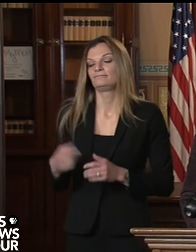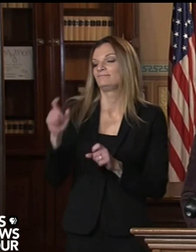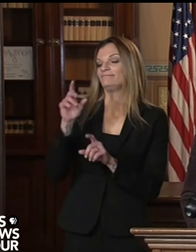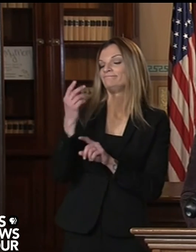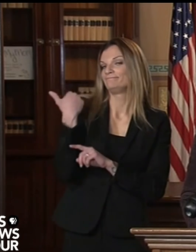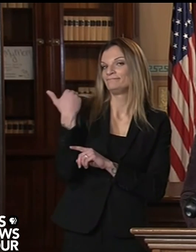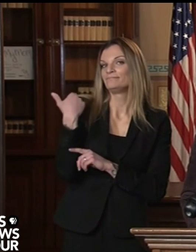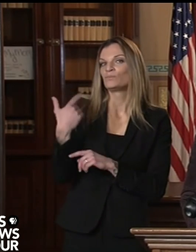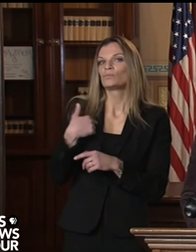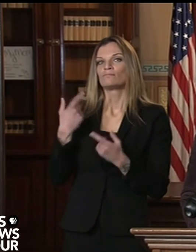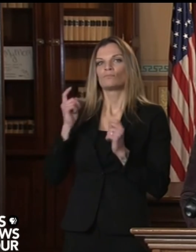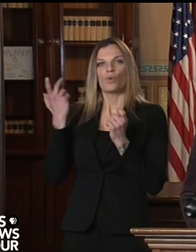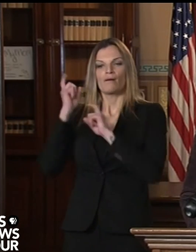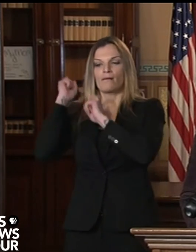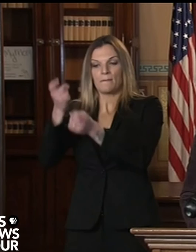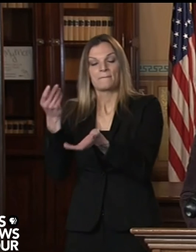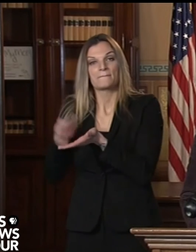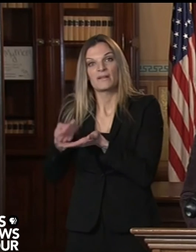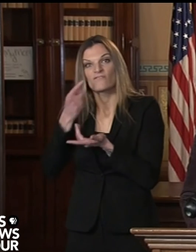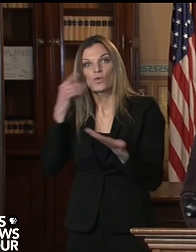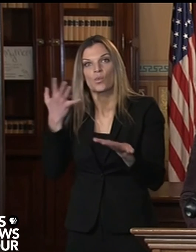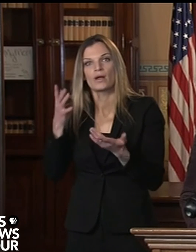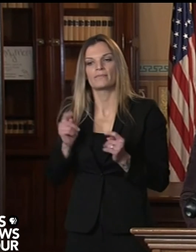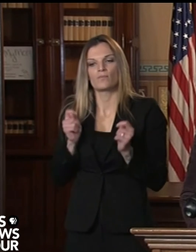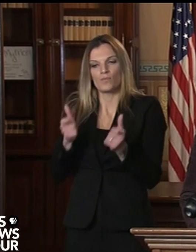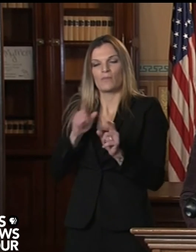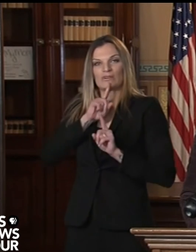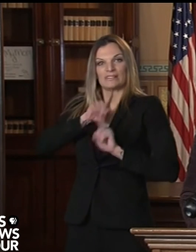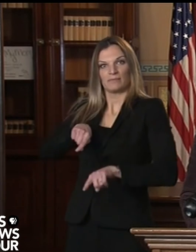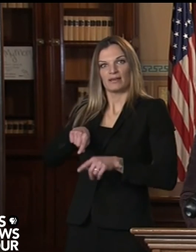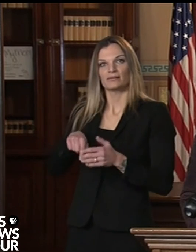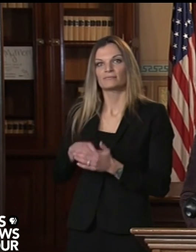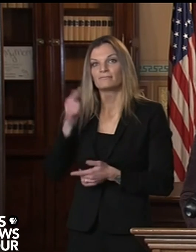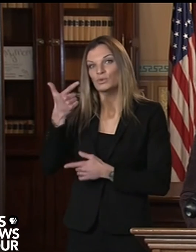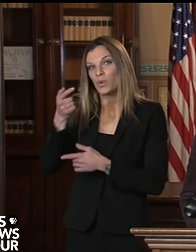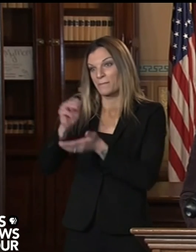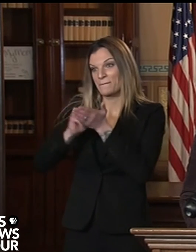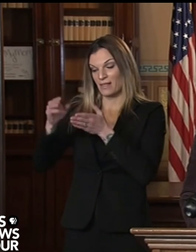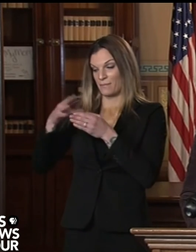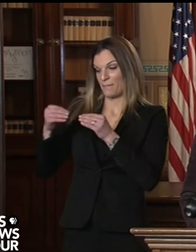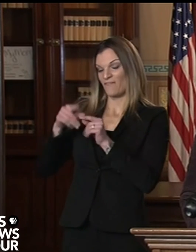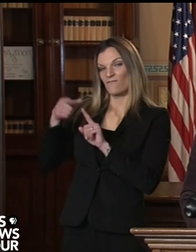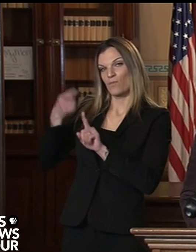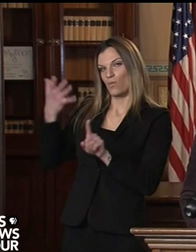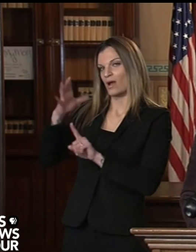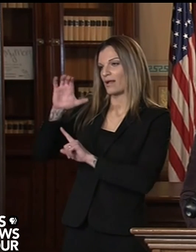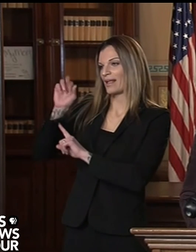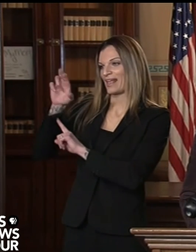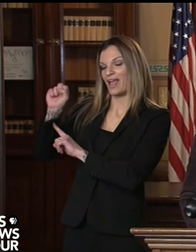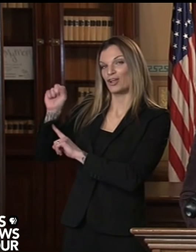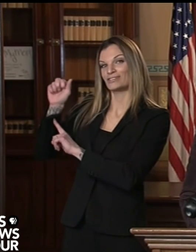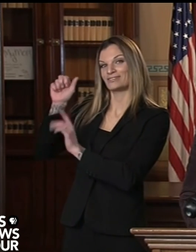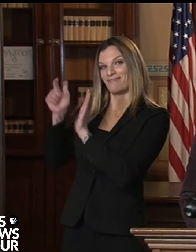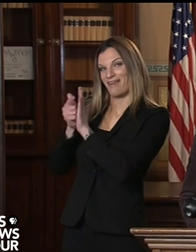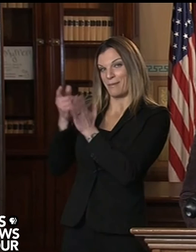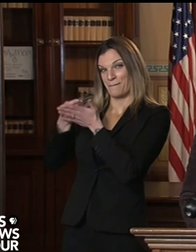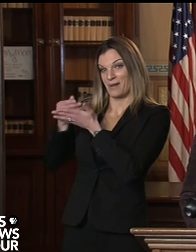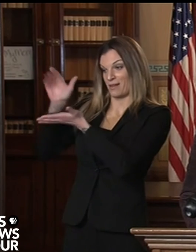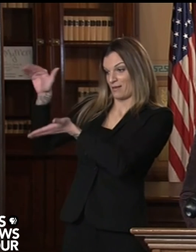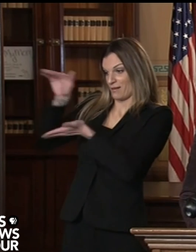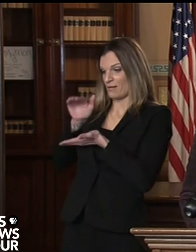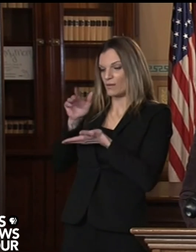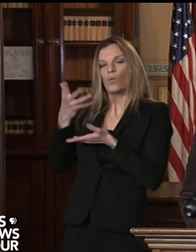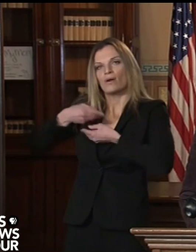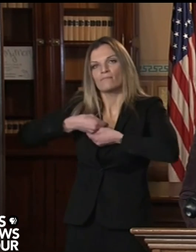Program, which has awarded 31 grants for a total of $20 million of CARES Act funding to local